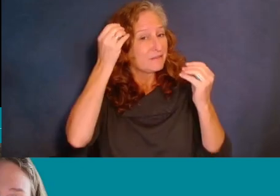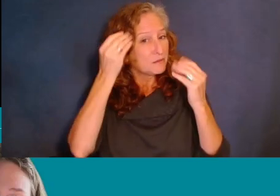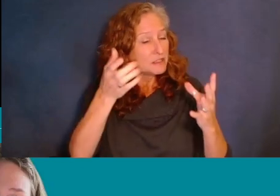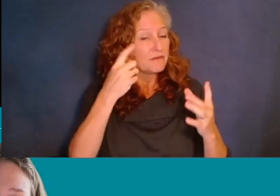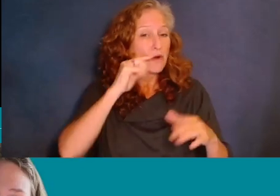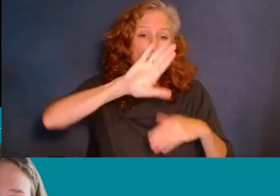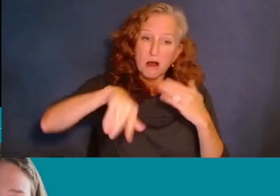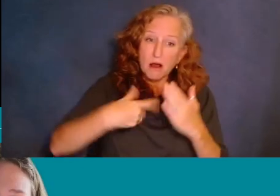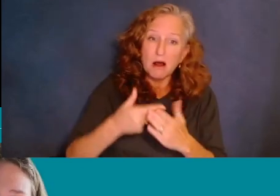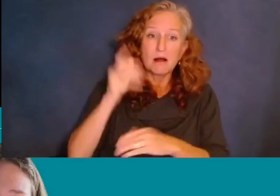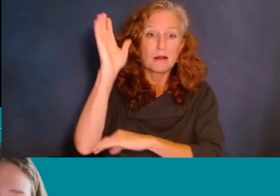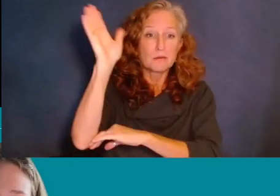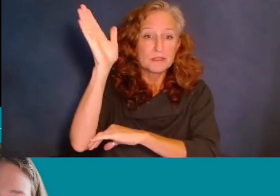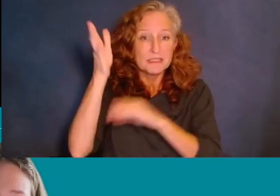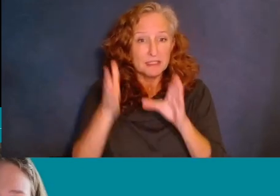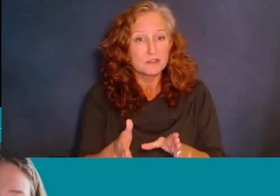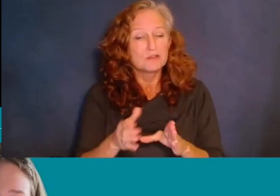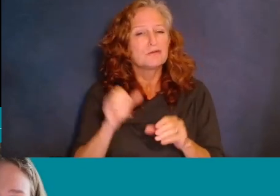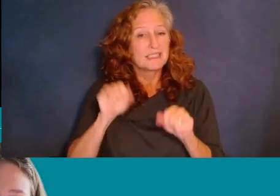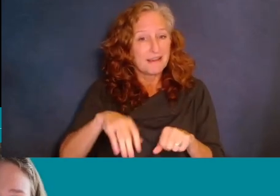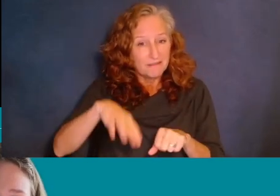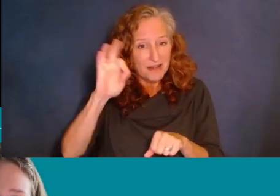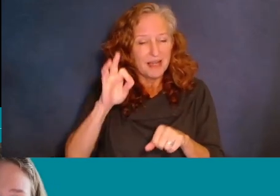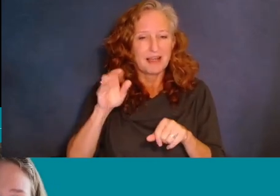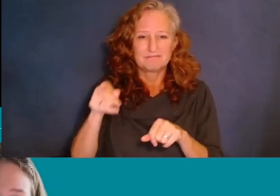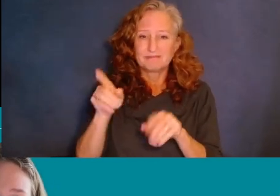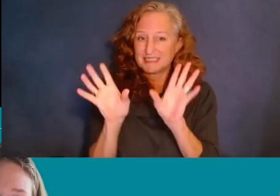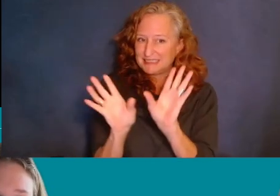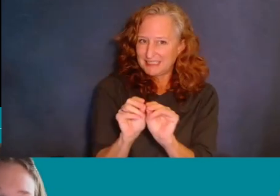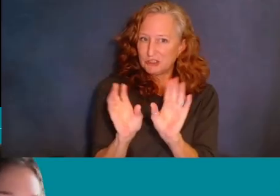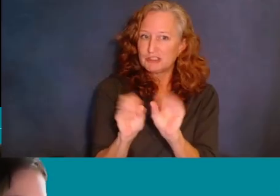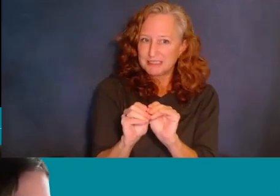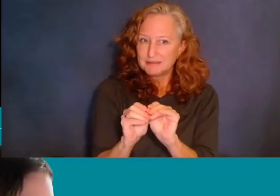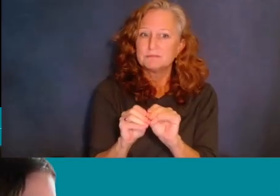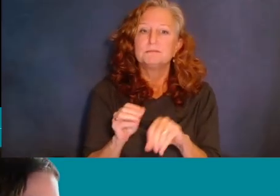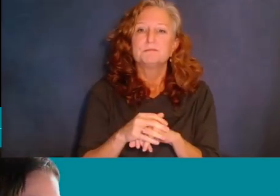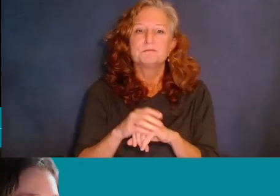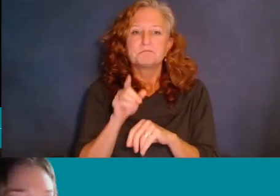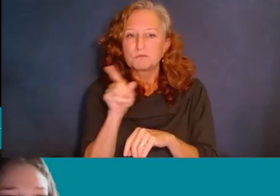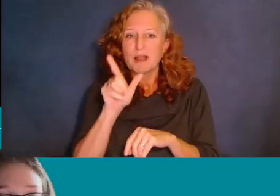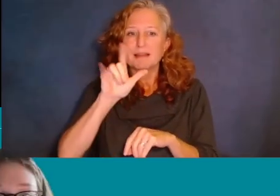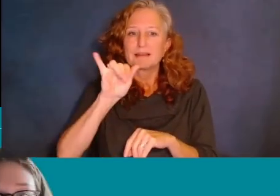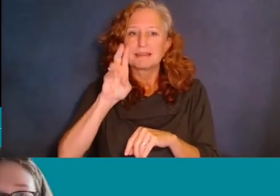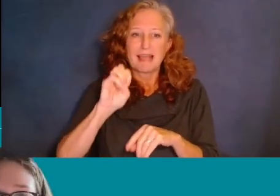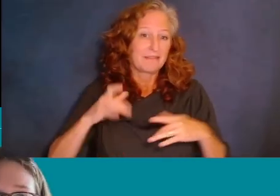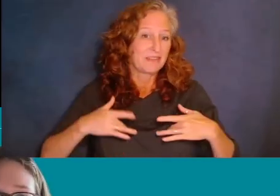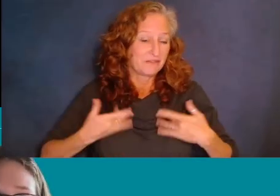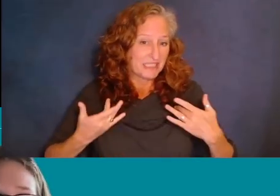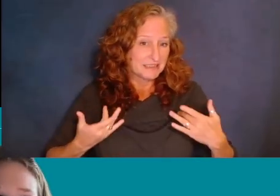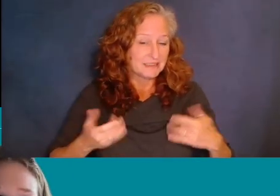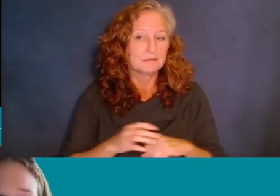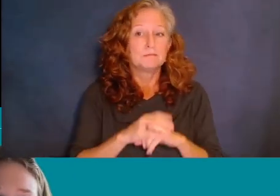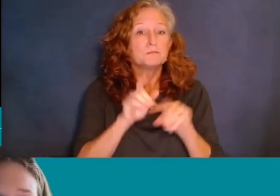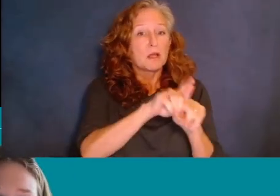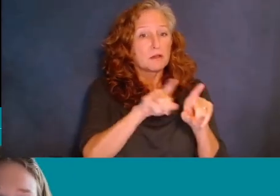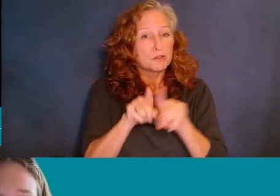the session, this particular session on the live events page. Also, complete that brief feedback that you'll find by